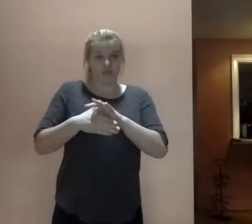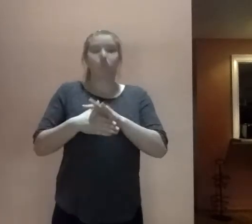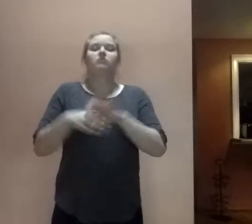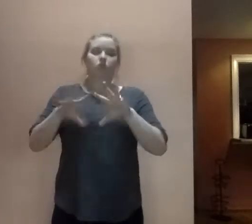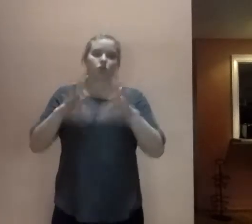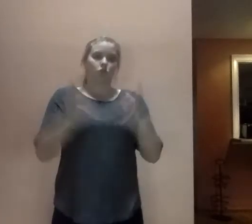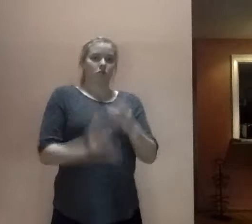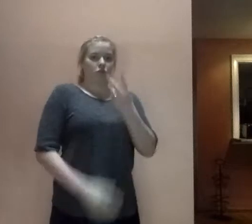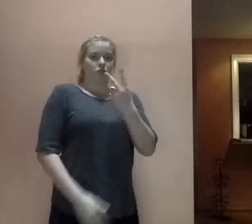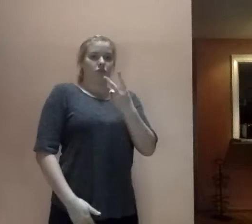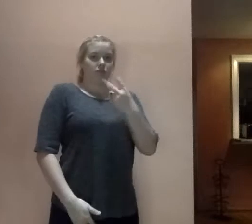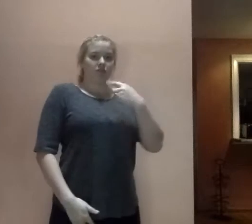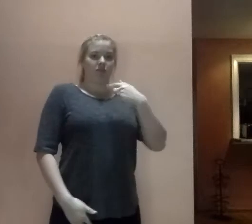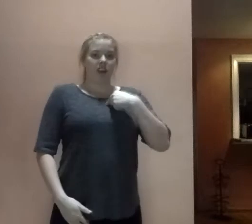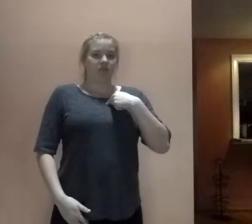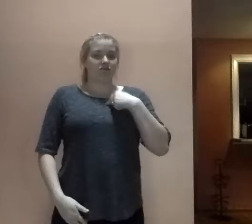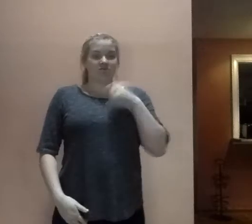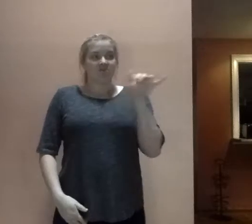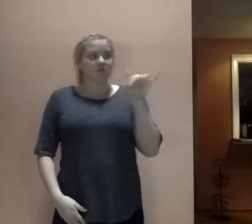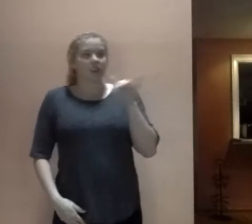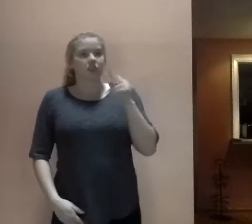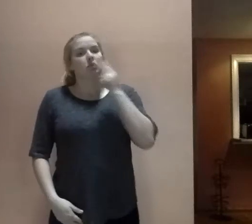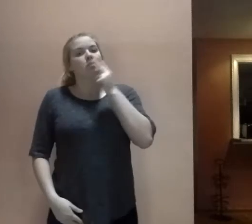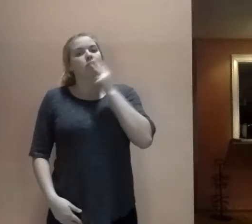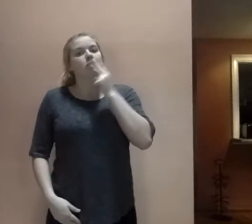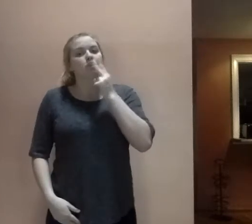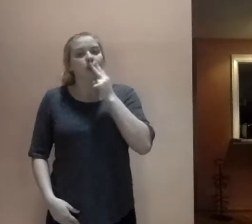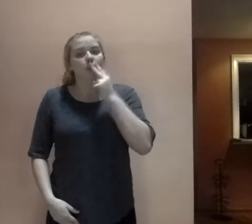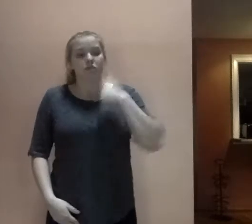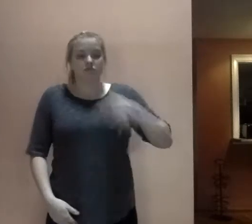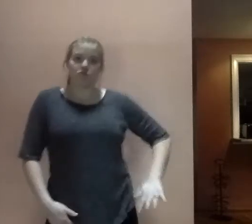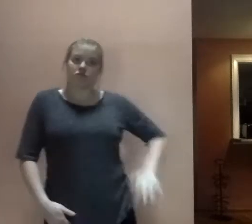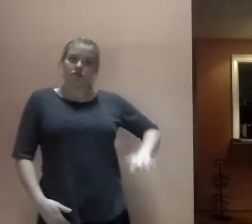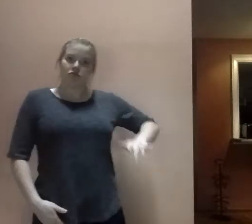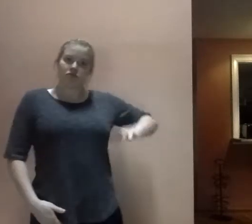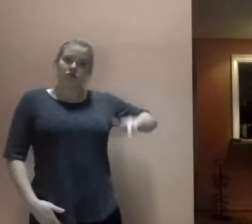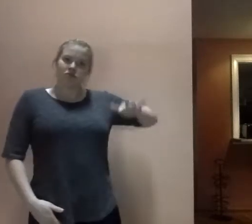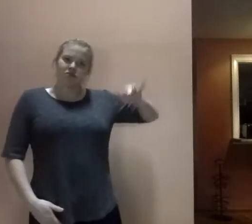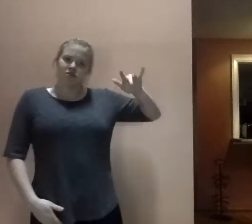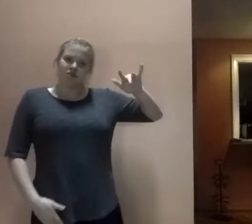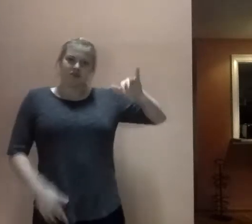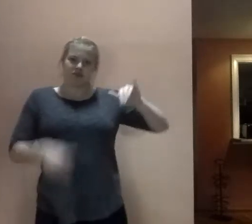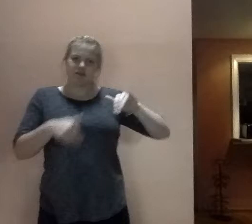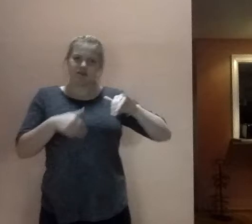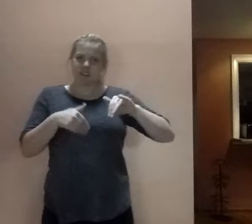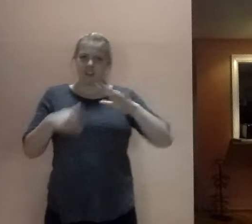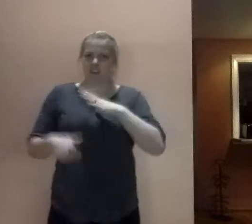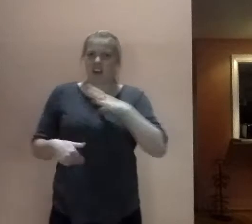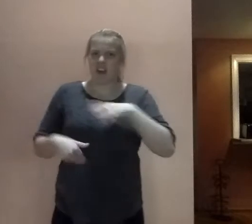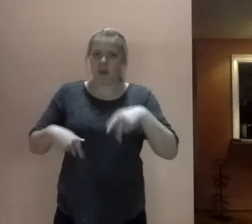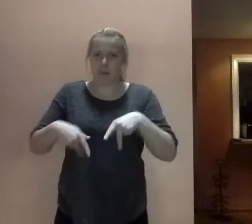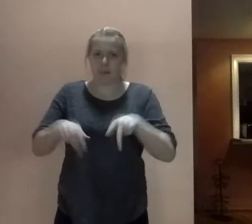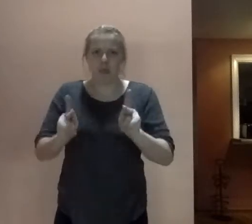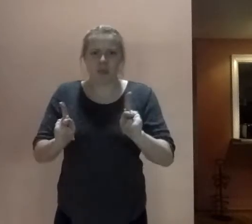childhood? If processed meats are labeled the same as cigarettes, how is it even legal for kids to be eating this way?